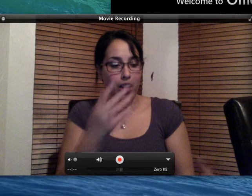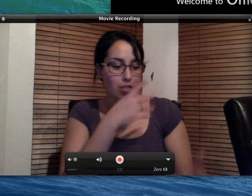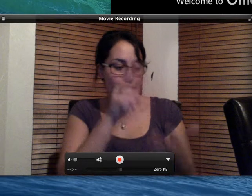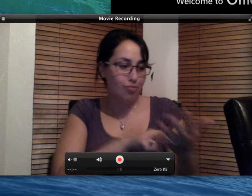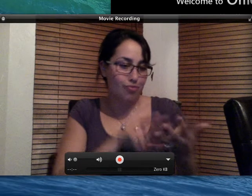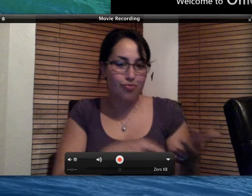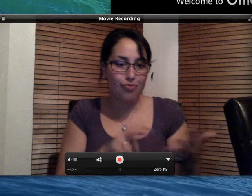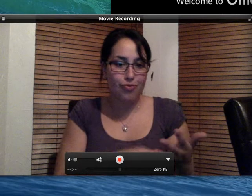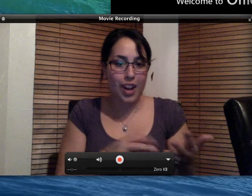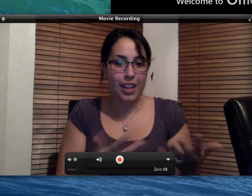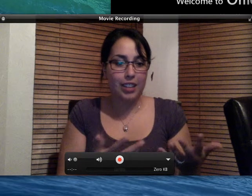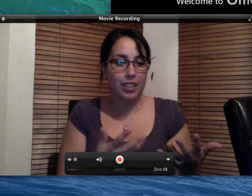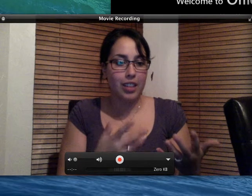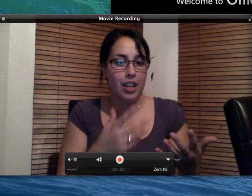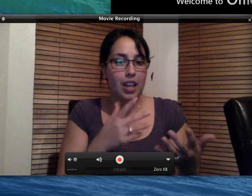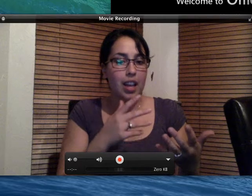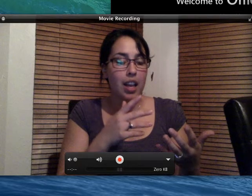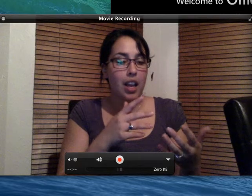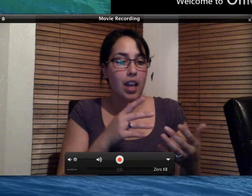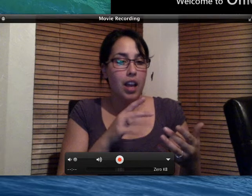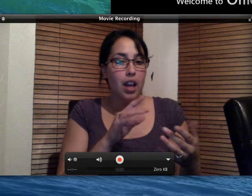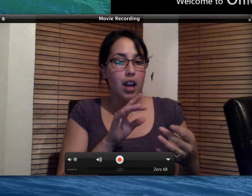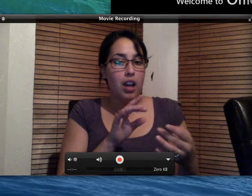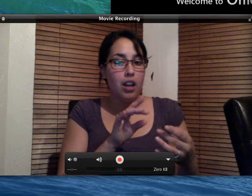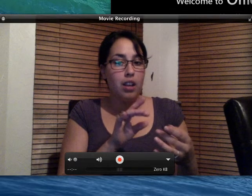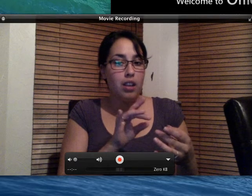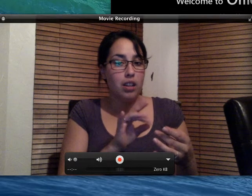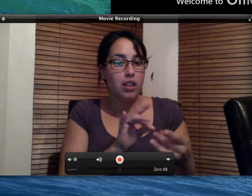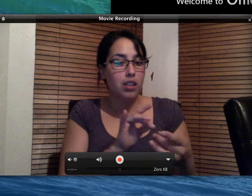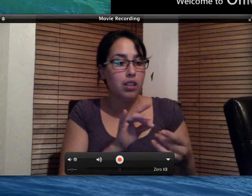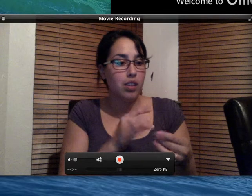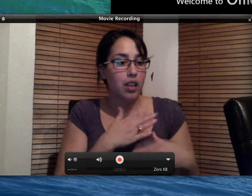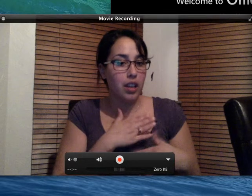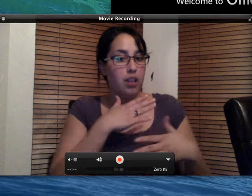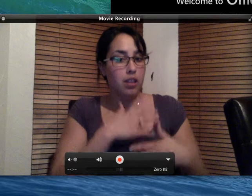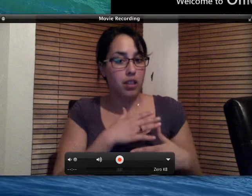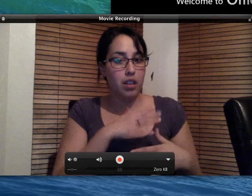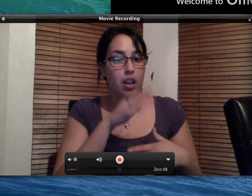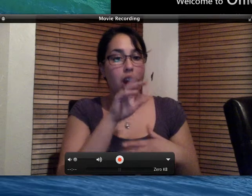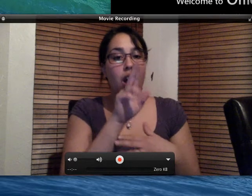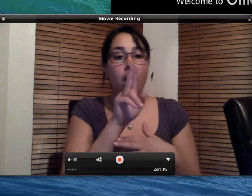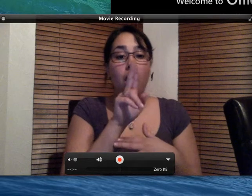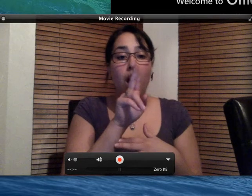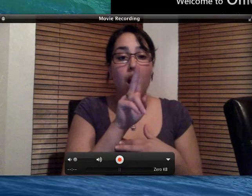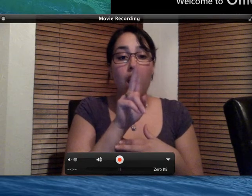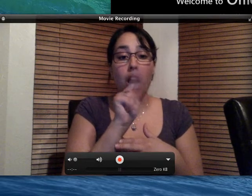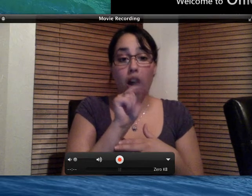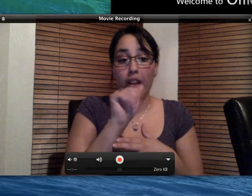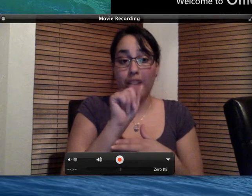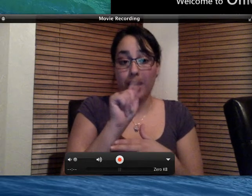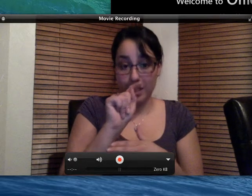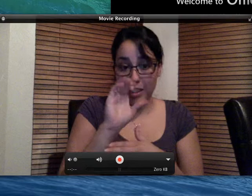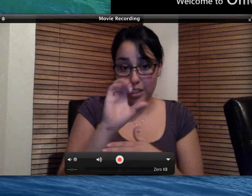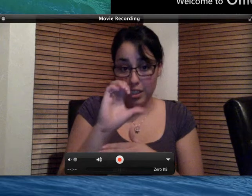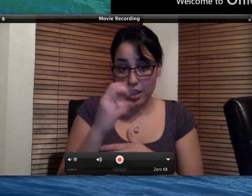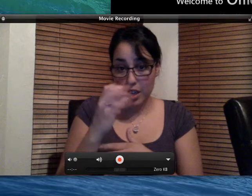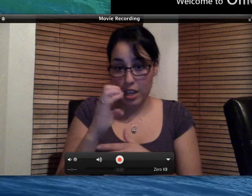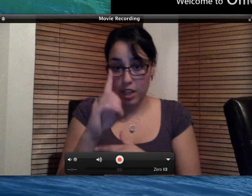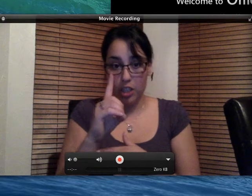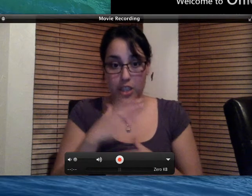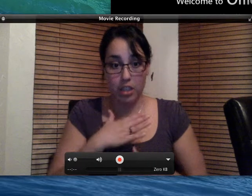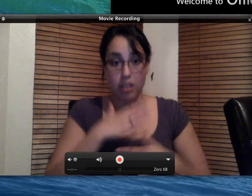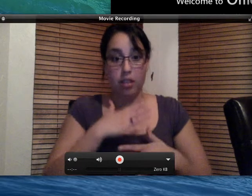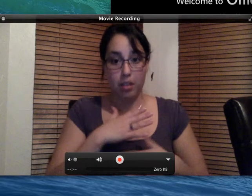I love that because there's like a whole demographic, unattached hiccupers. No,